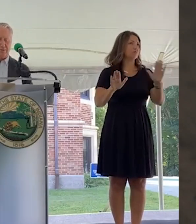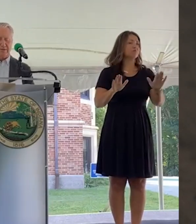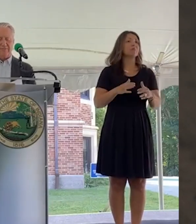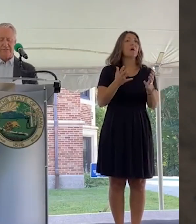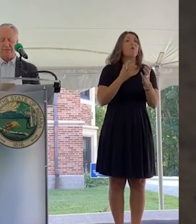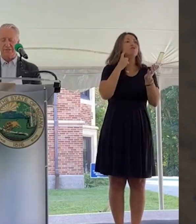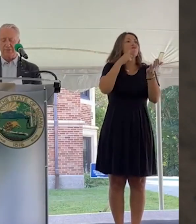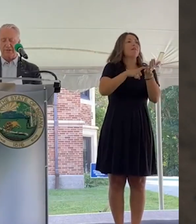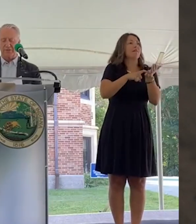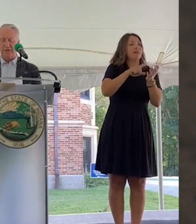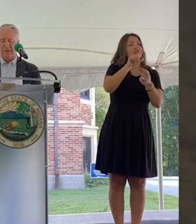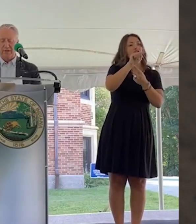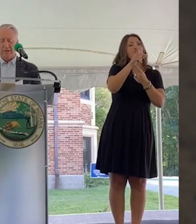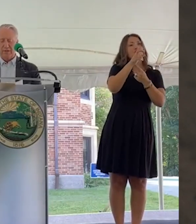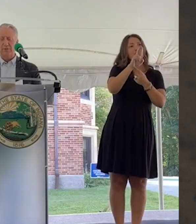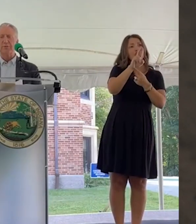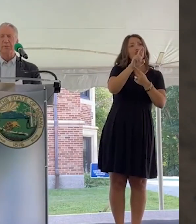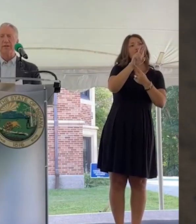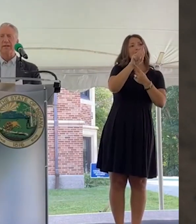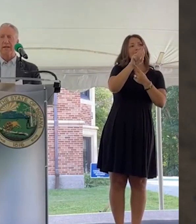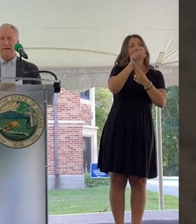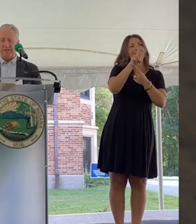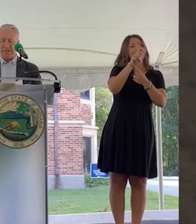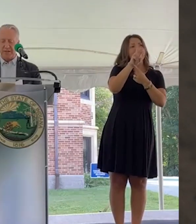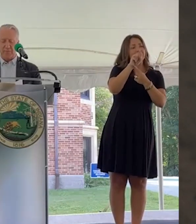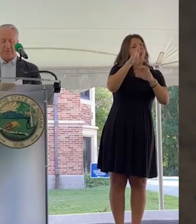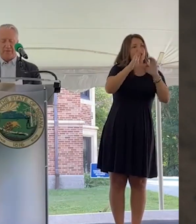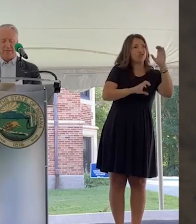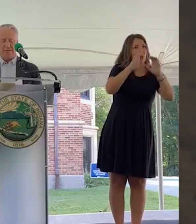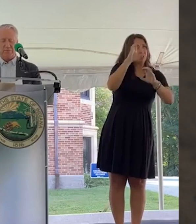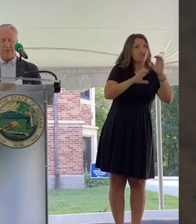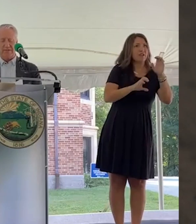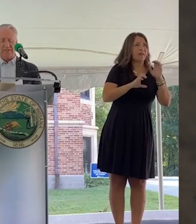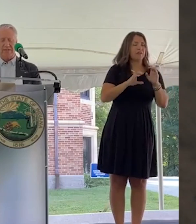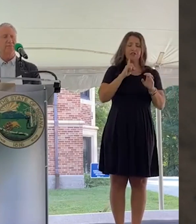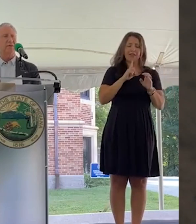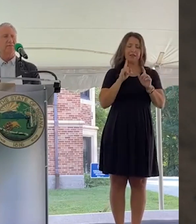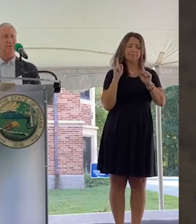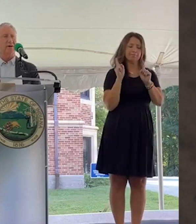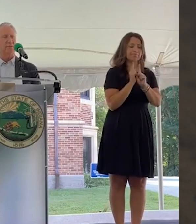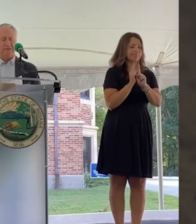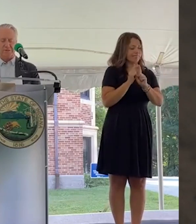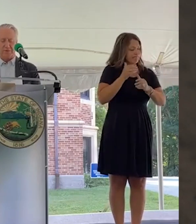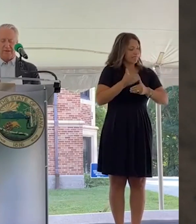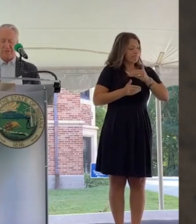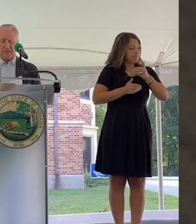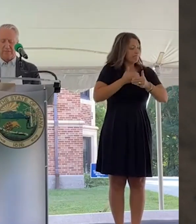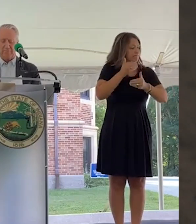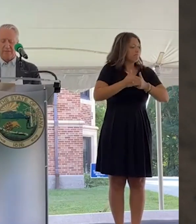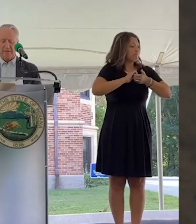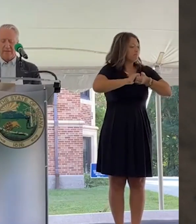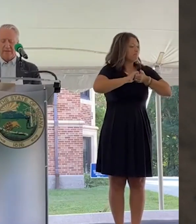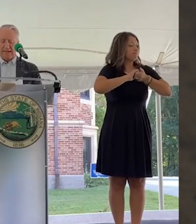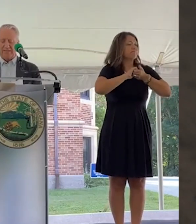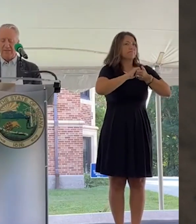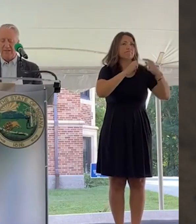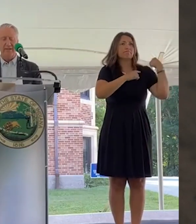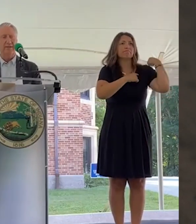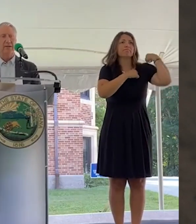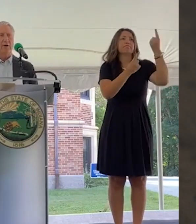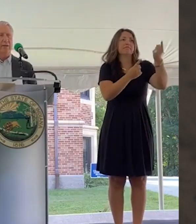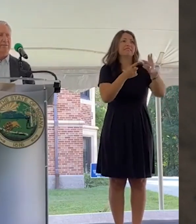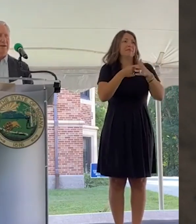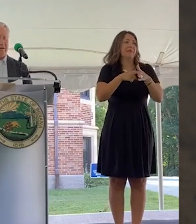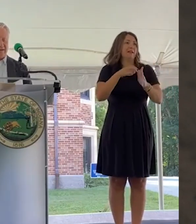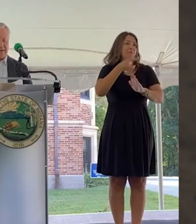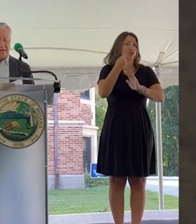partner, Turner Davis Construction, who has been in lockstep with us as we conceived and evolved this project.